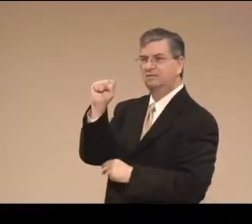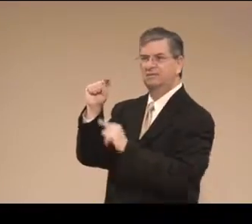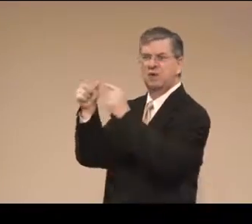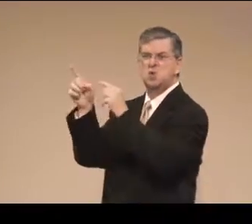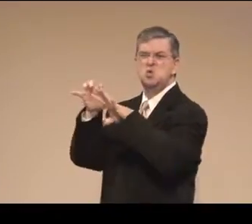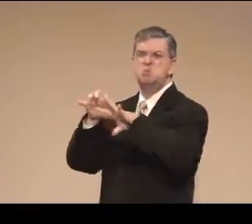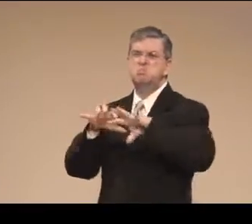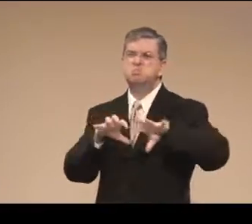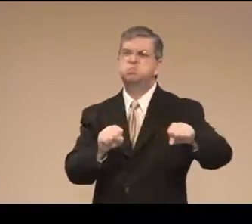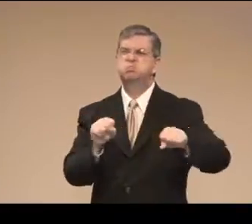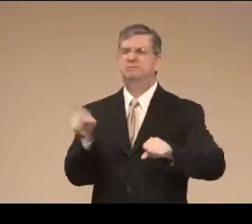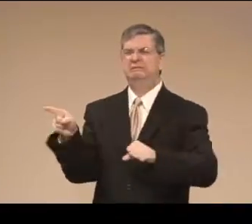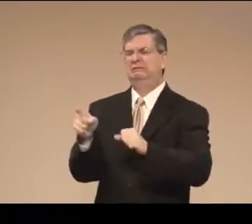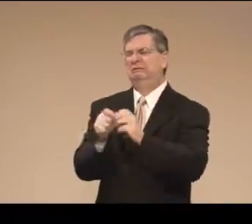Because he was hiding it from the Midianites,